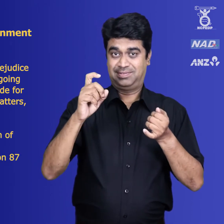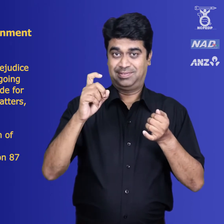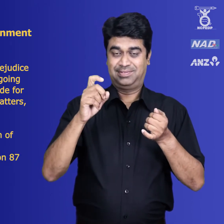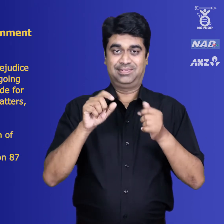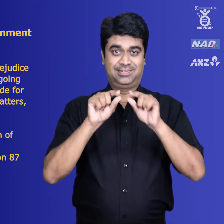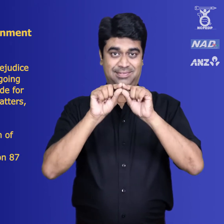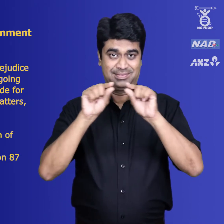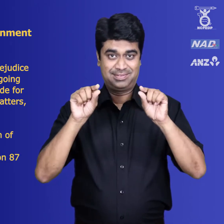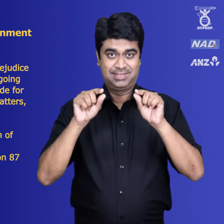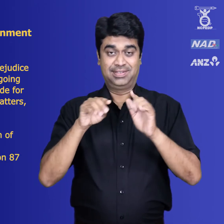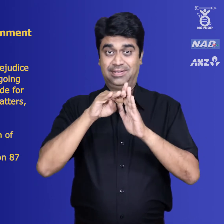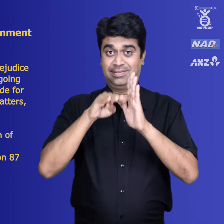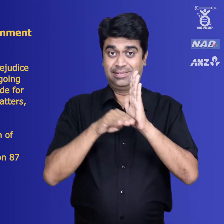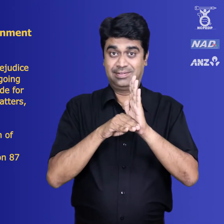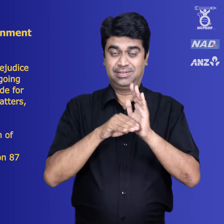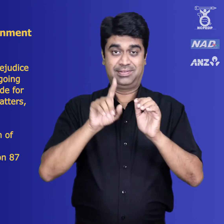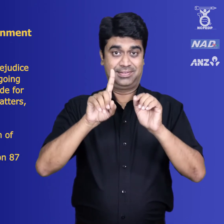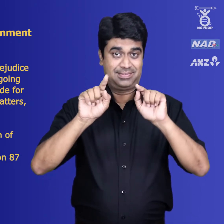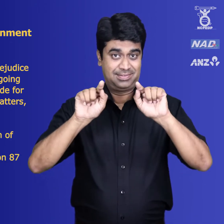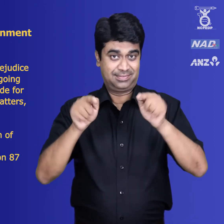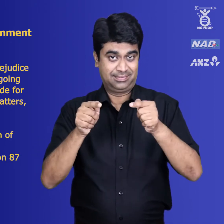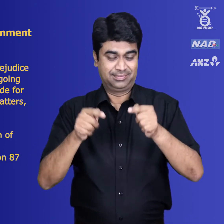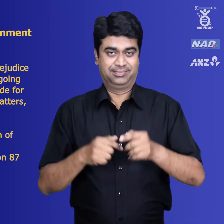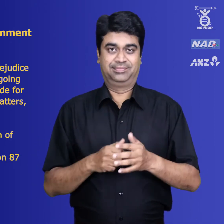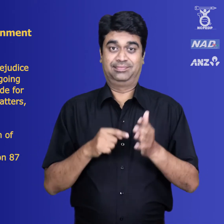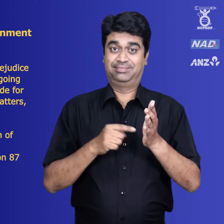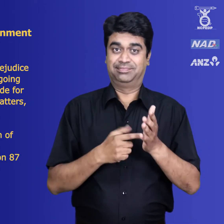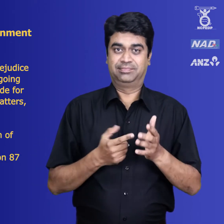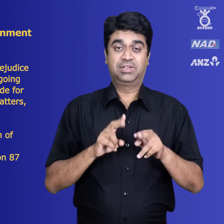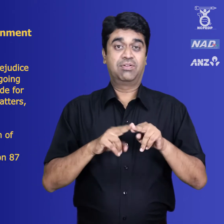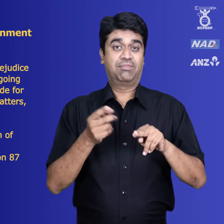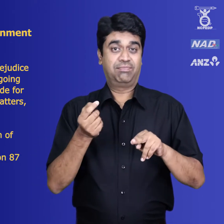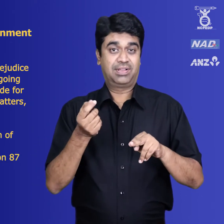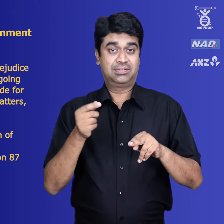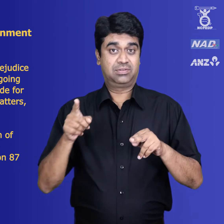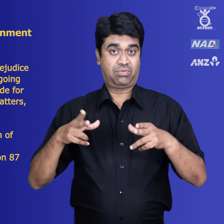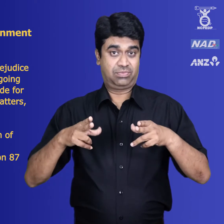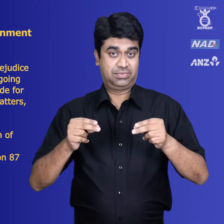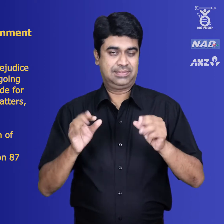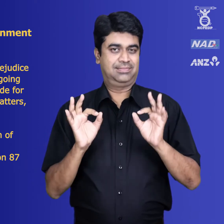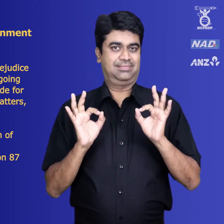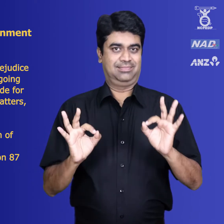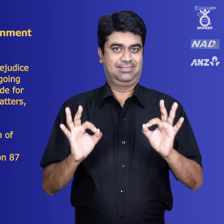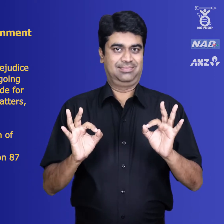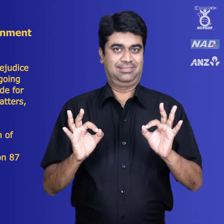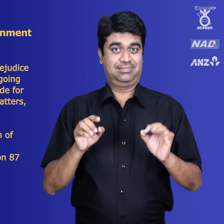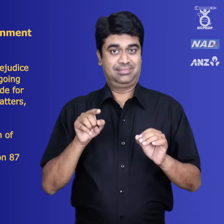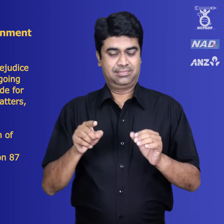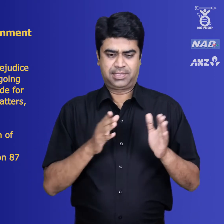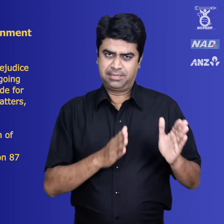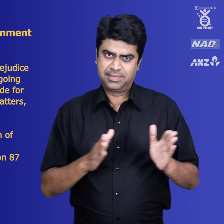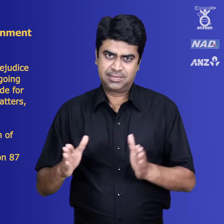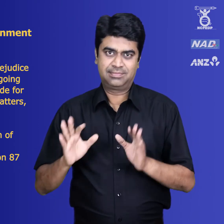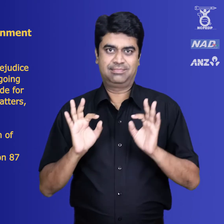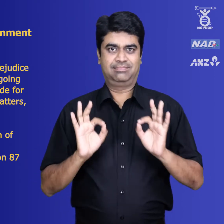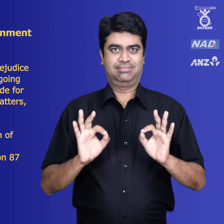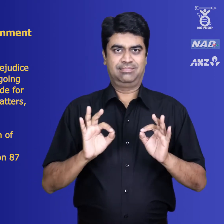the form for preparation of accounts of fund under subsection 1 of section 87.